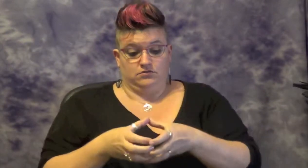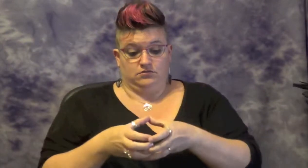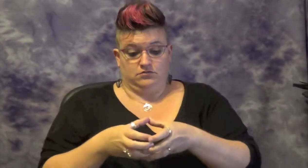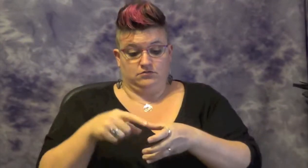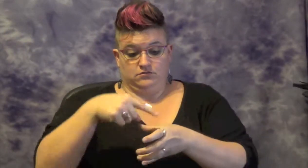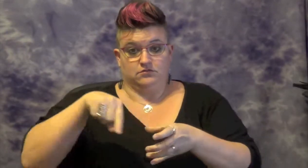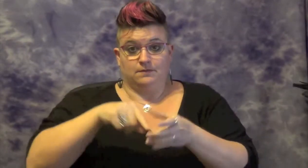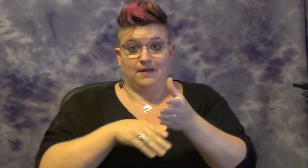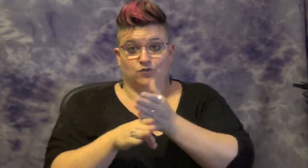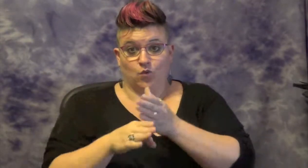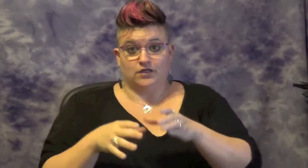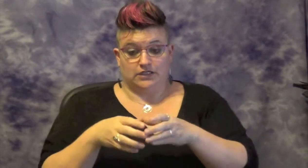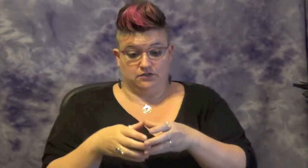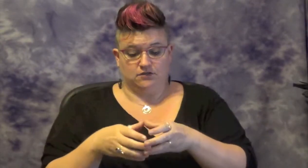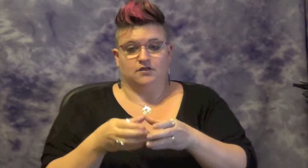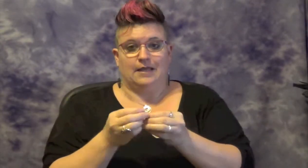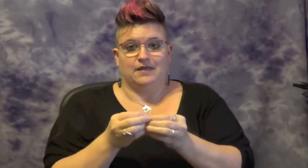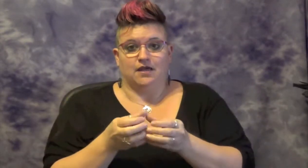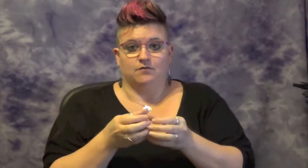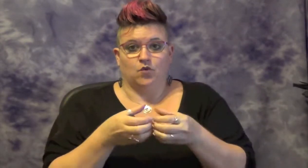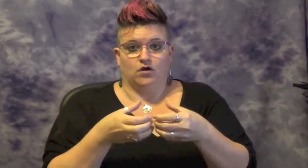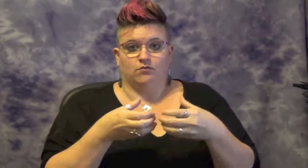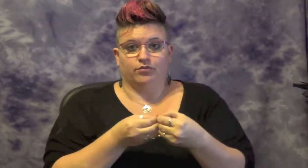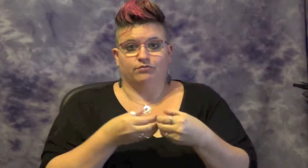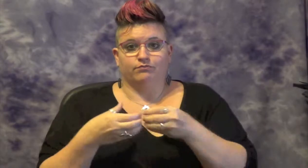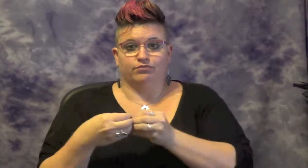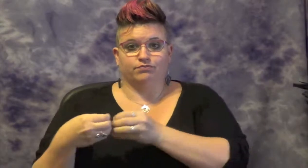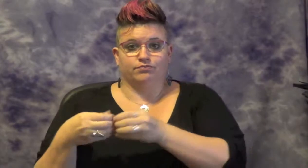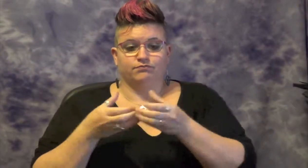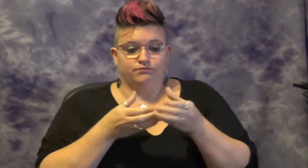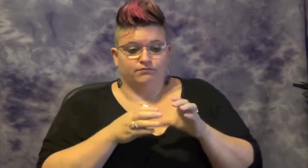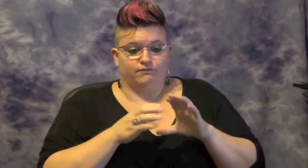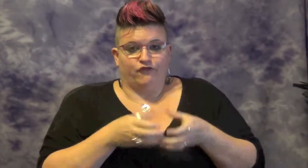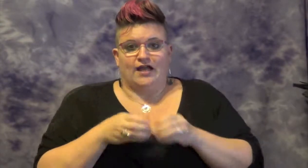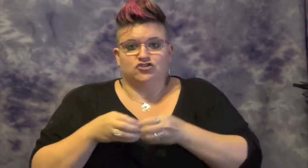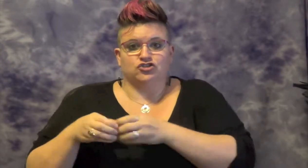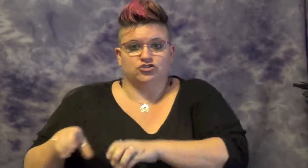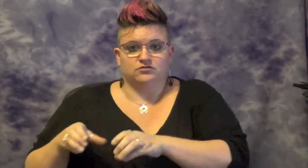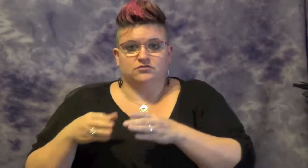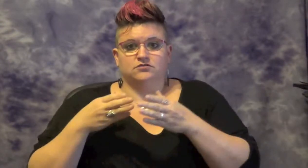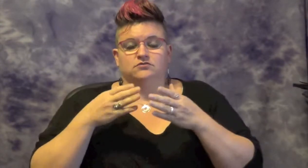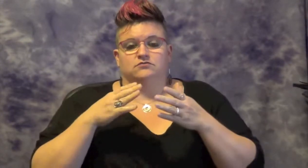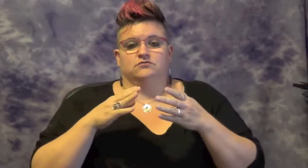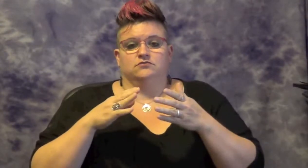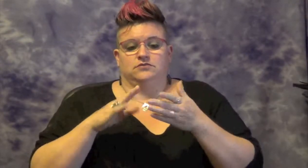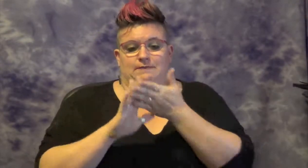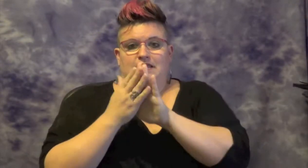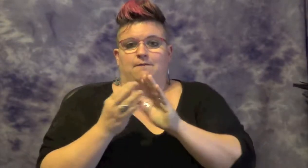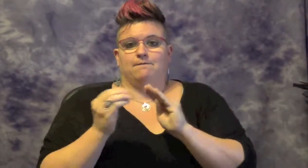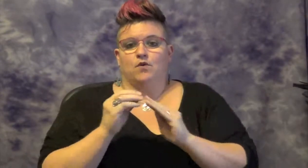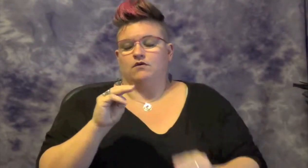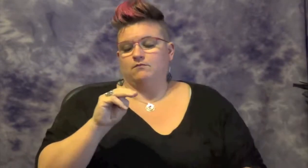They also, within that group, they become more marginalized,